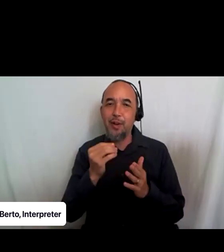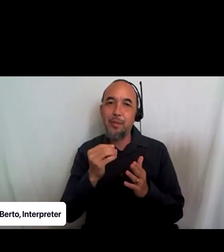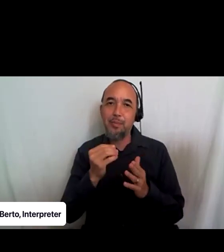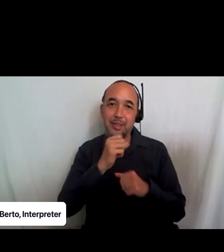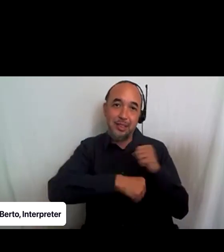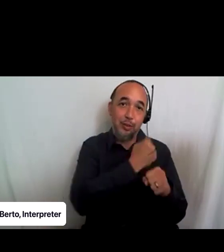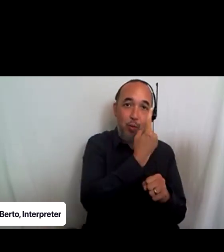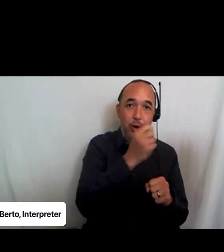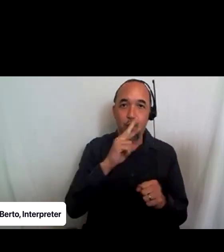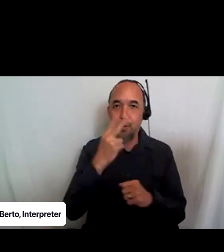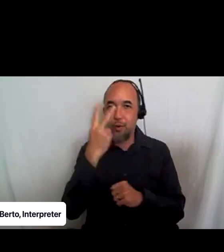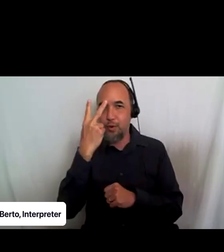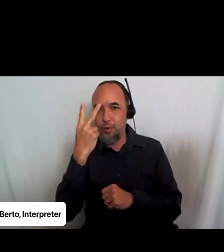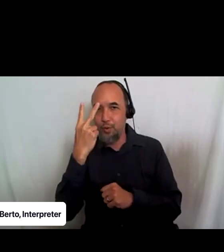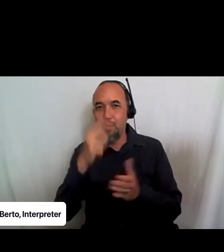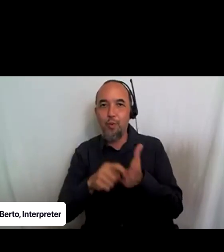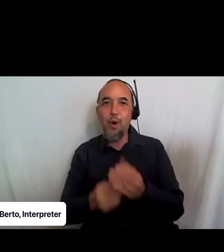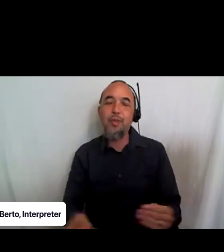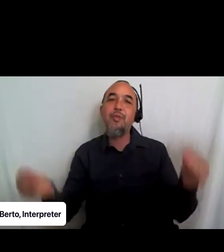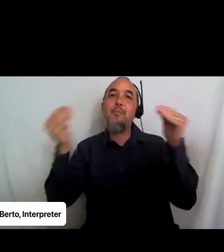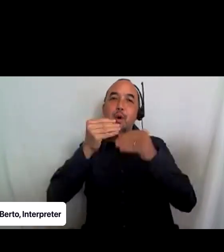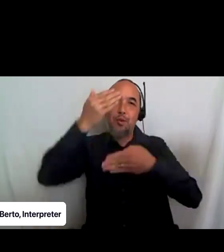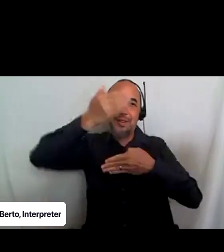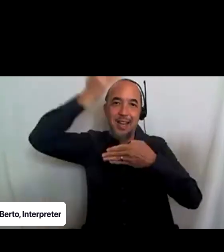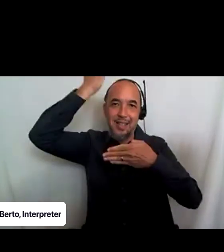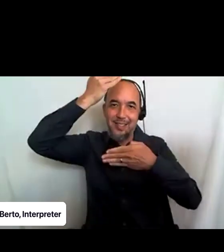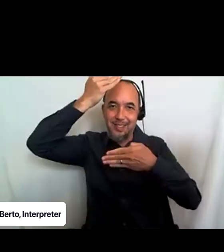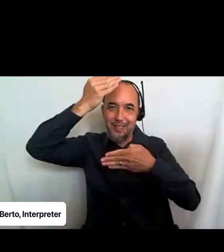took the most takes to film?